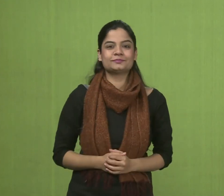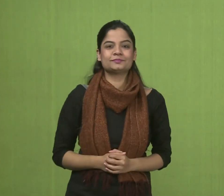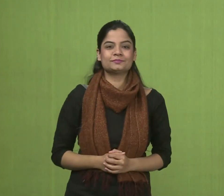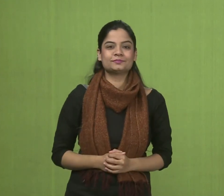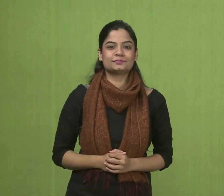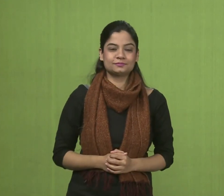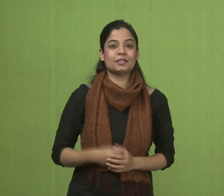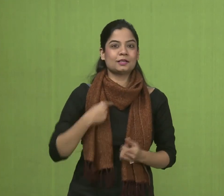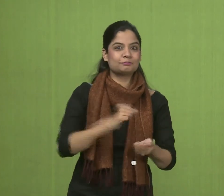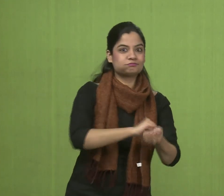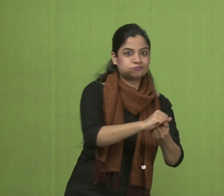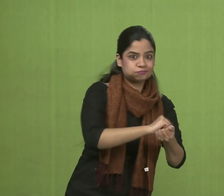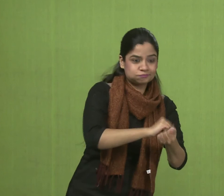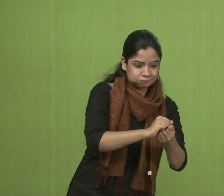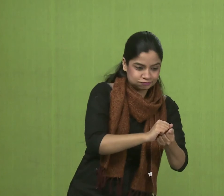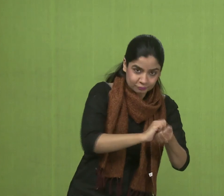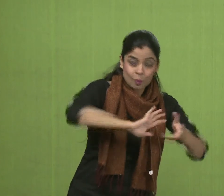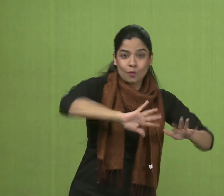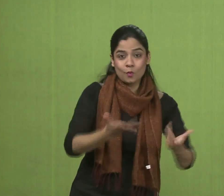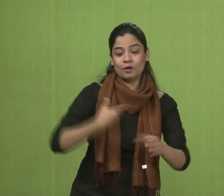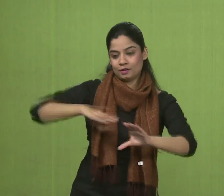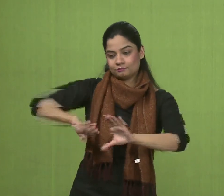house. Second is washing clothes and utensils.